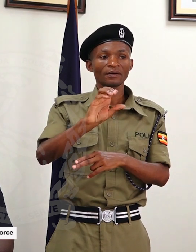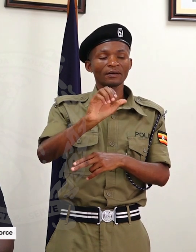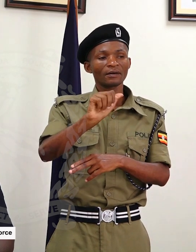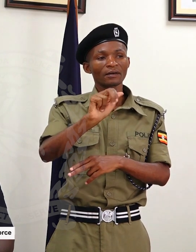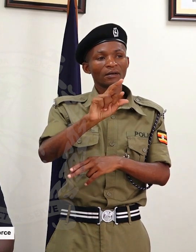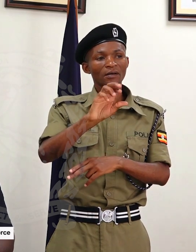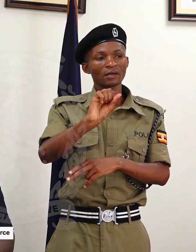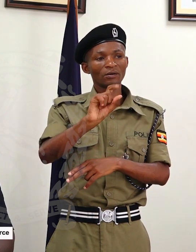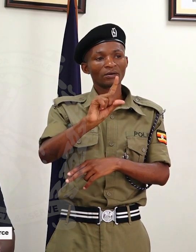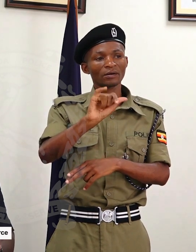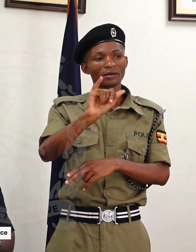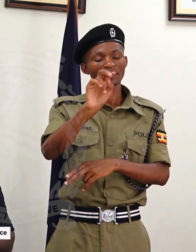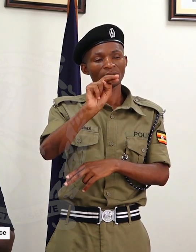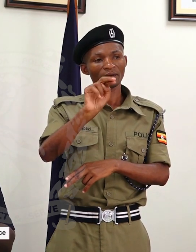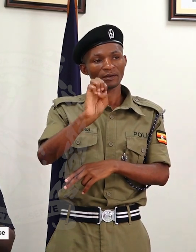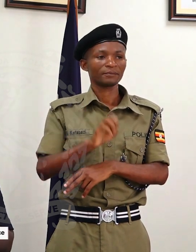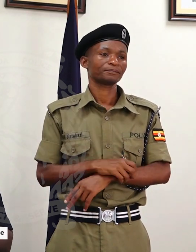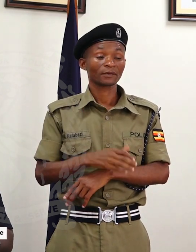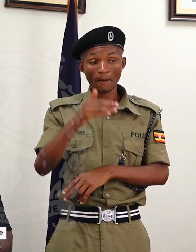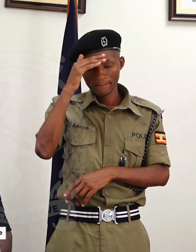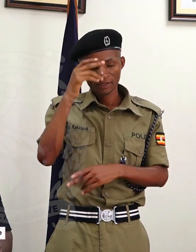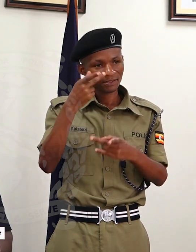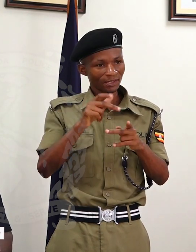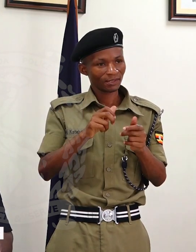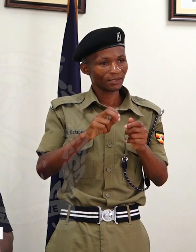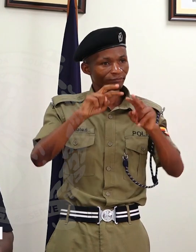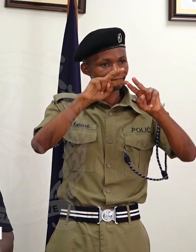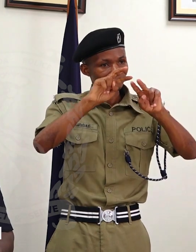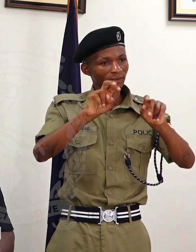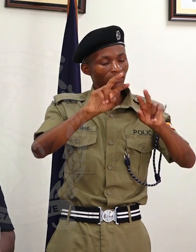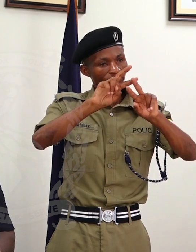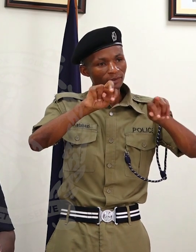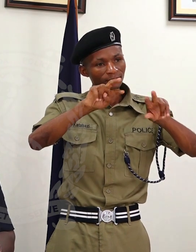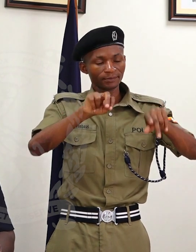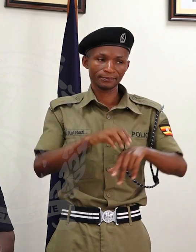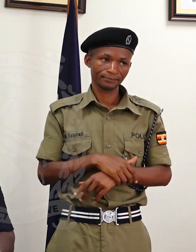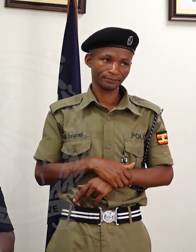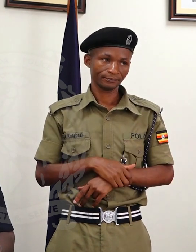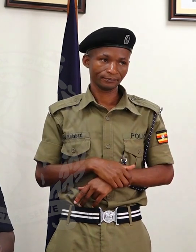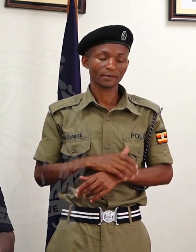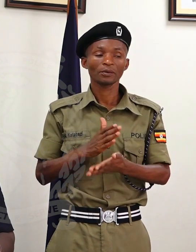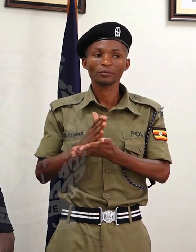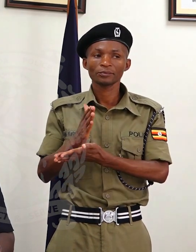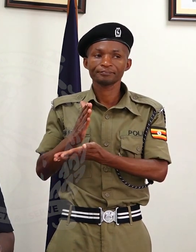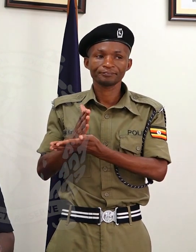Caroline, and we started tracking them from there. Of course,